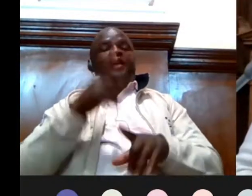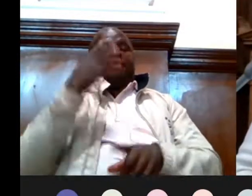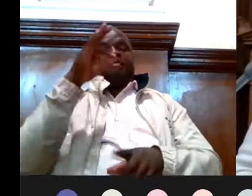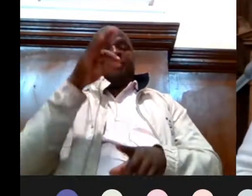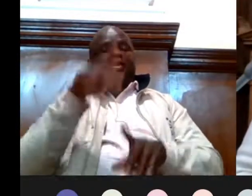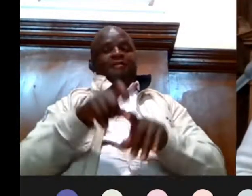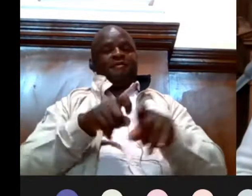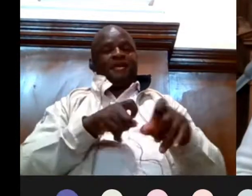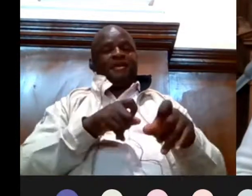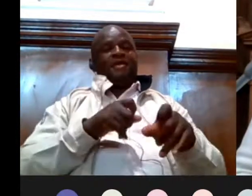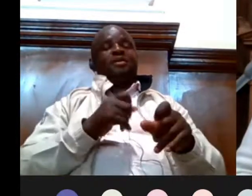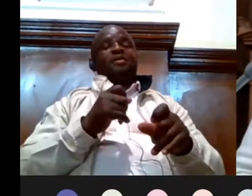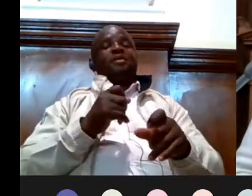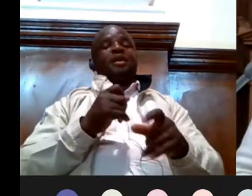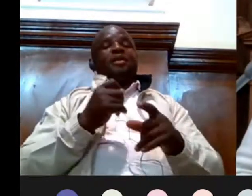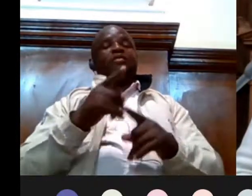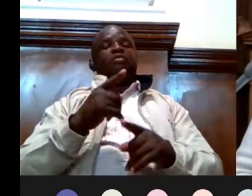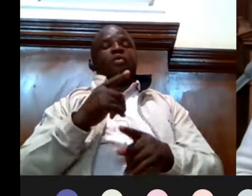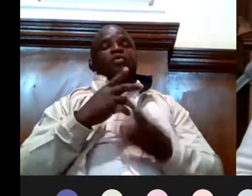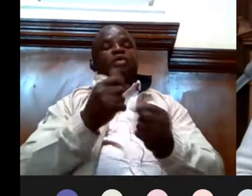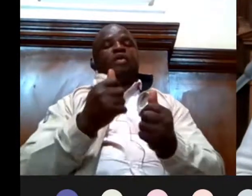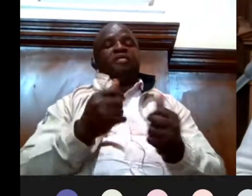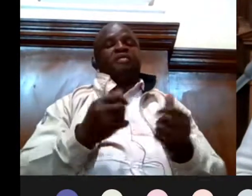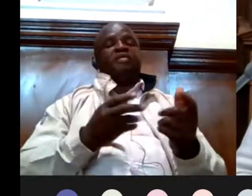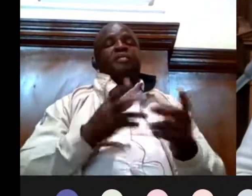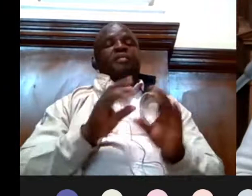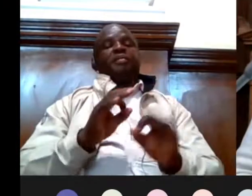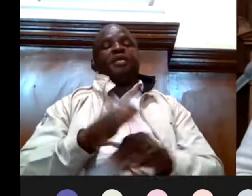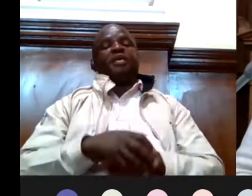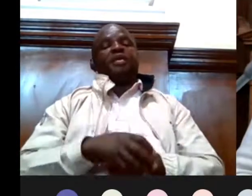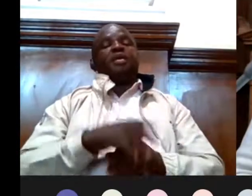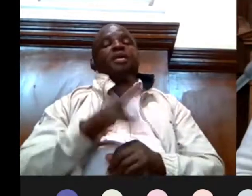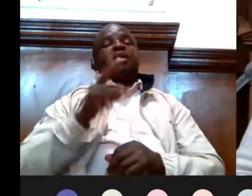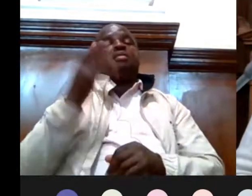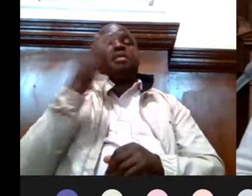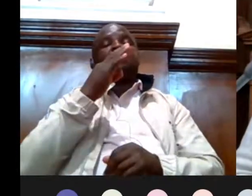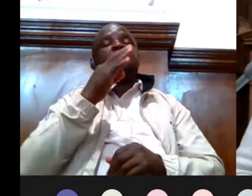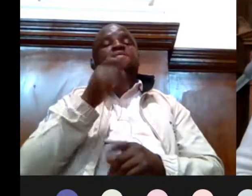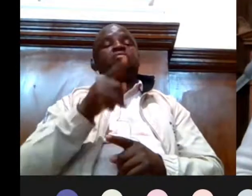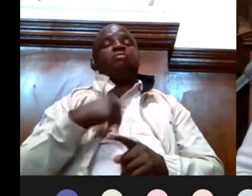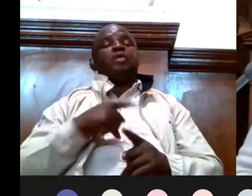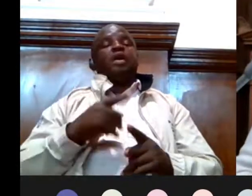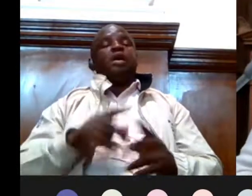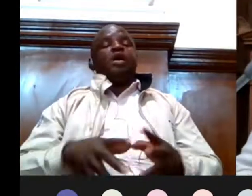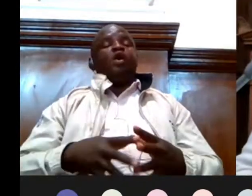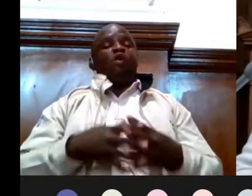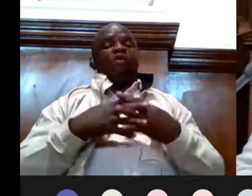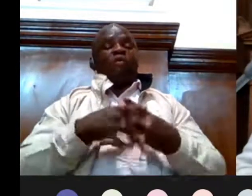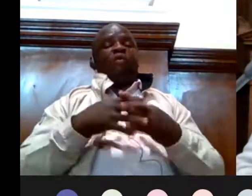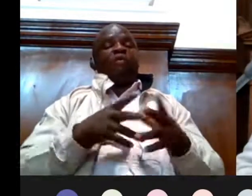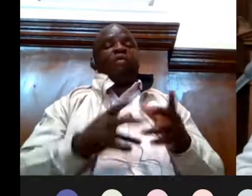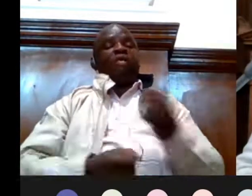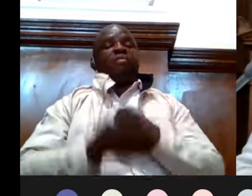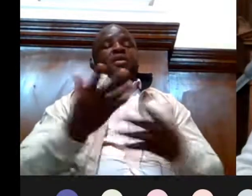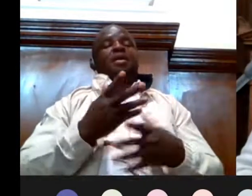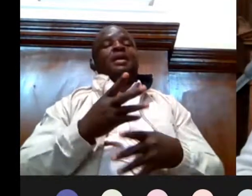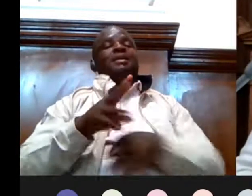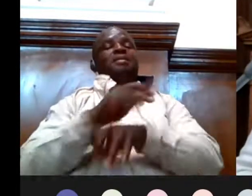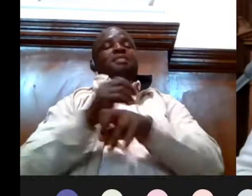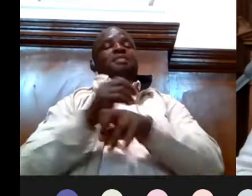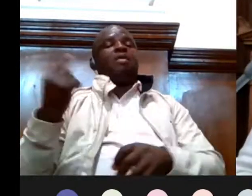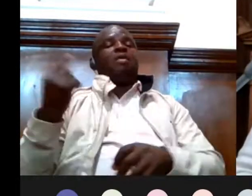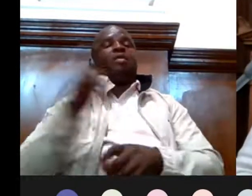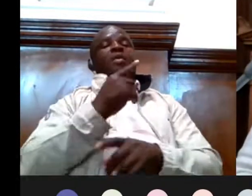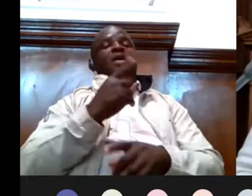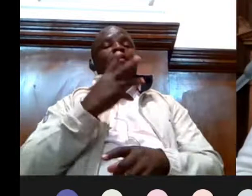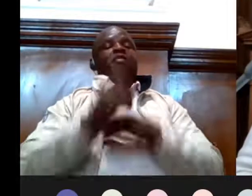response from the political leaders. He also said these protests have happened in almost every municipality